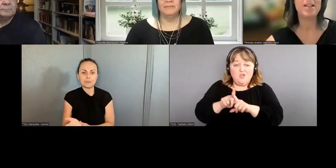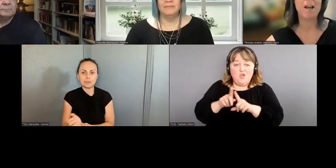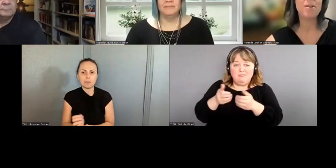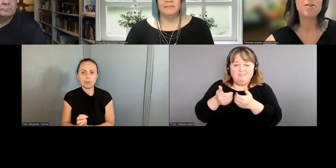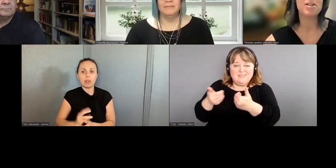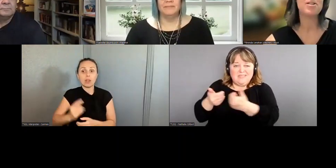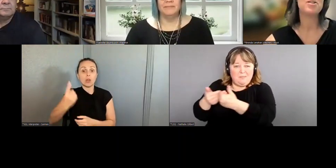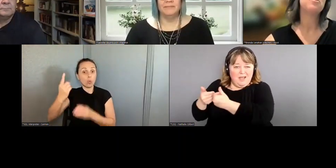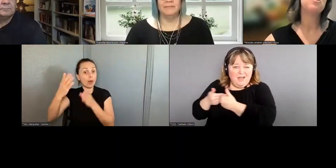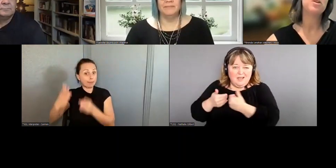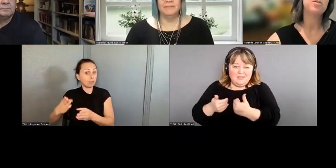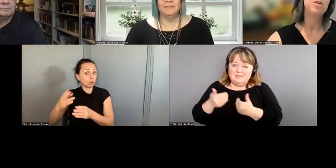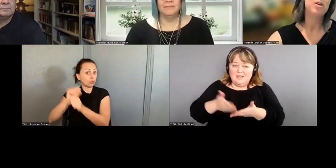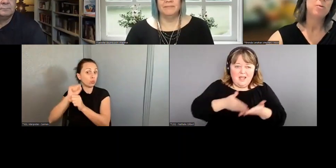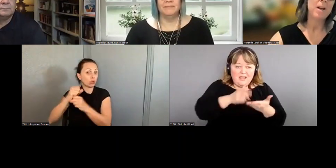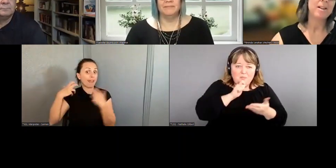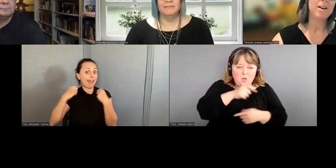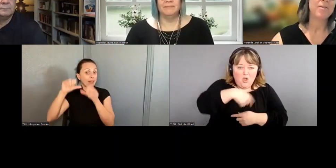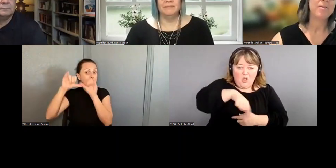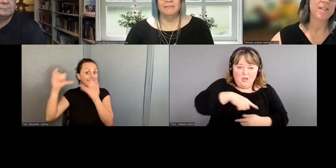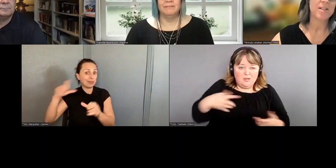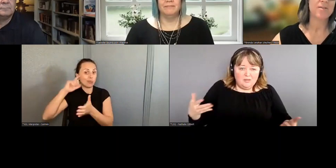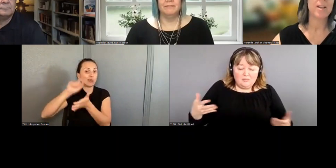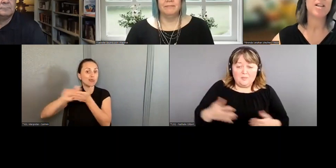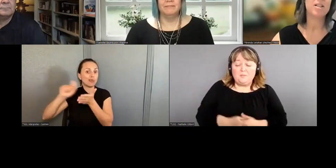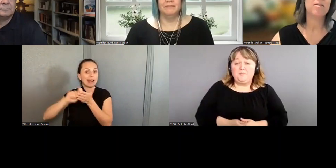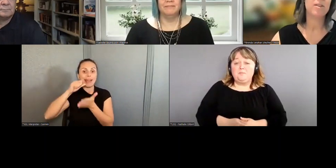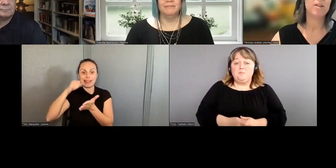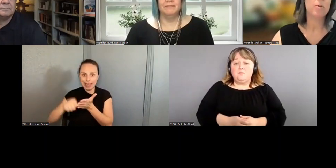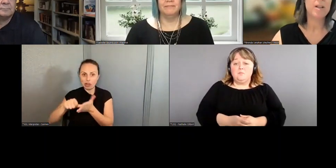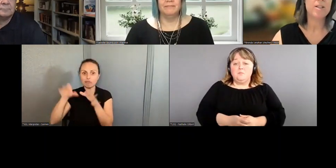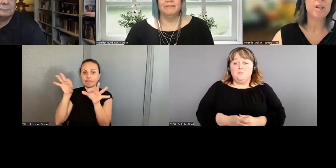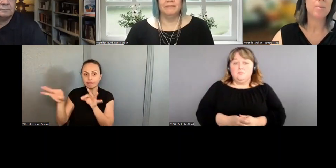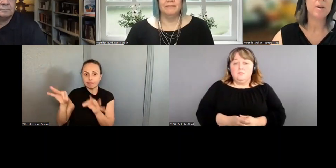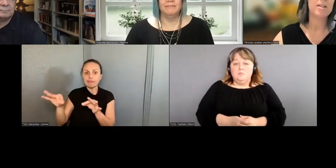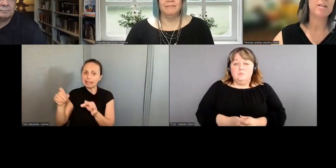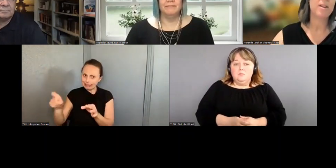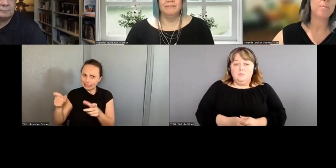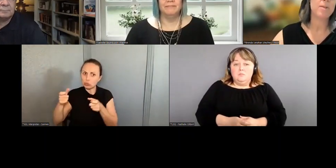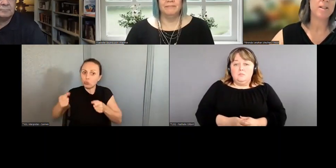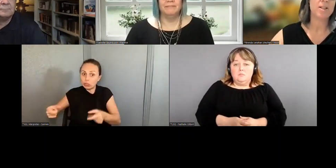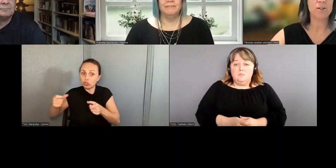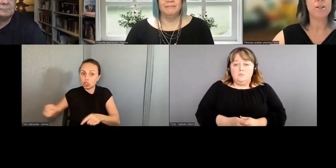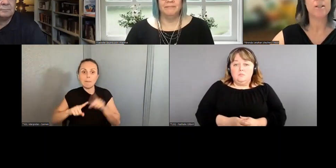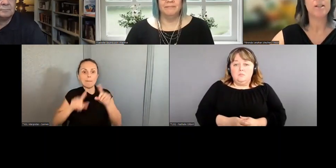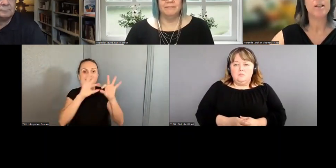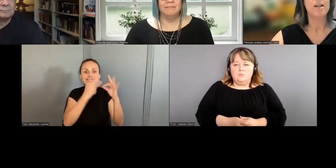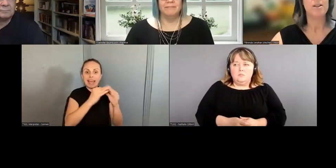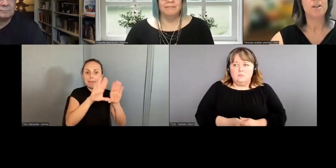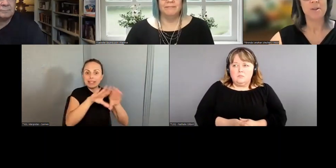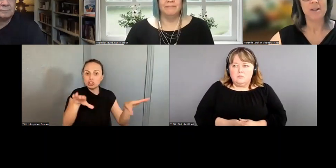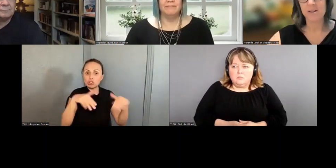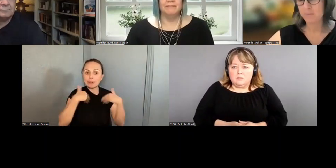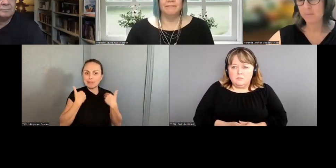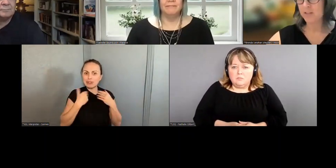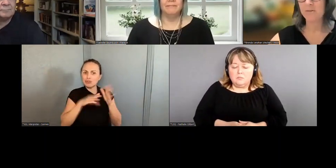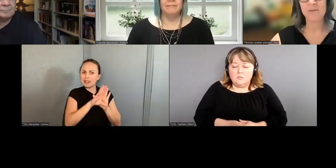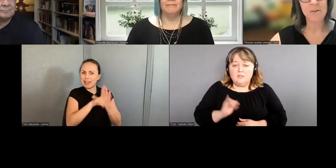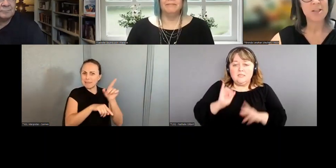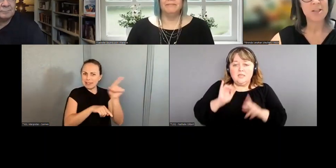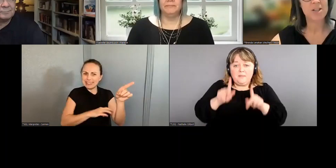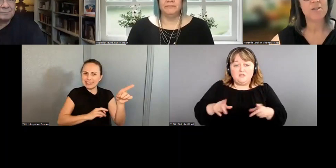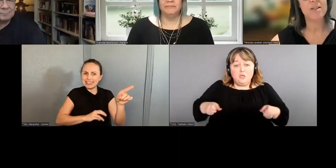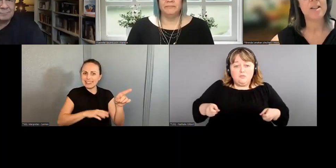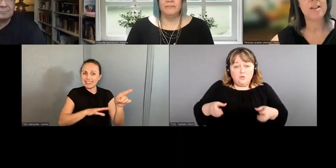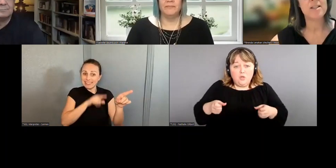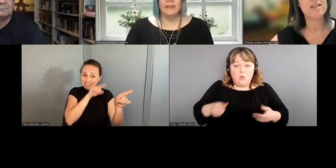somebody in the health system will write a letter of justification for a wheelchair, but it's the family and children, the Ministry for Family